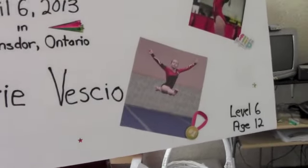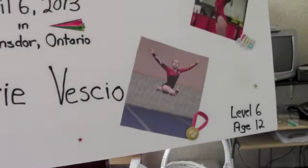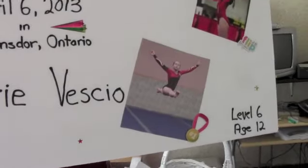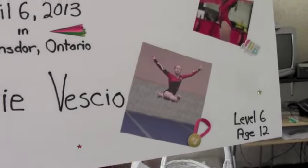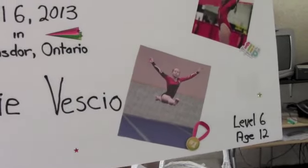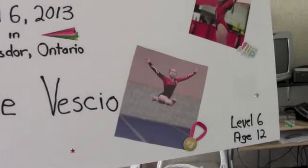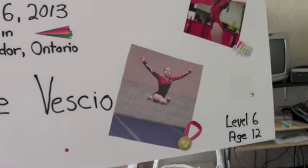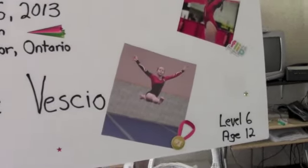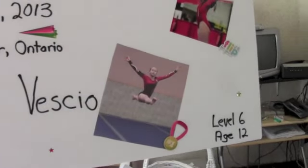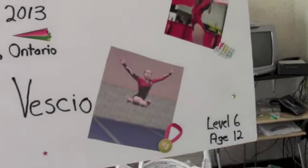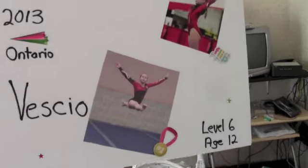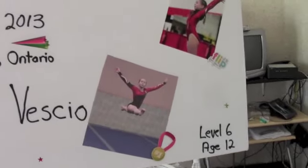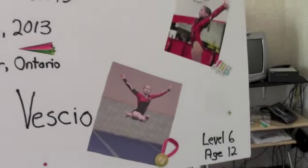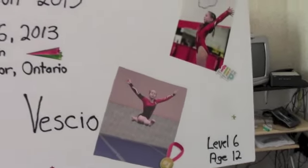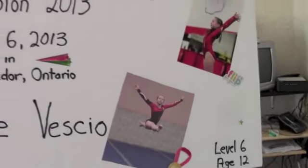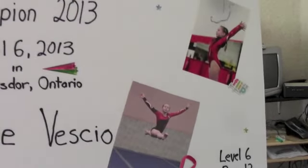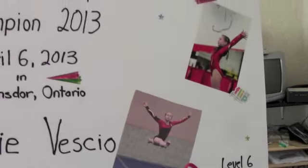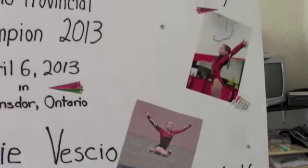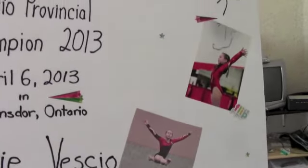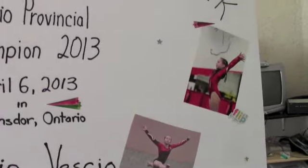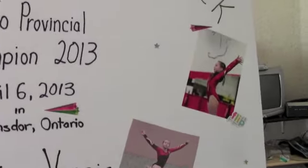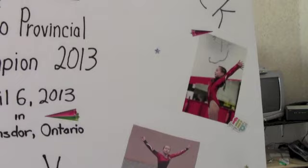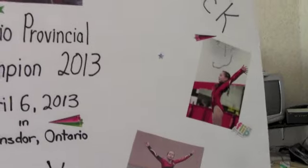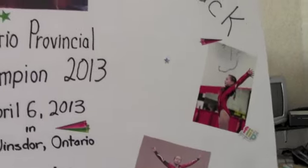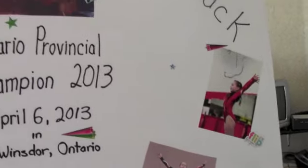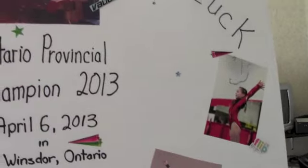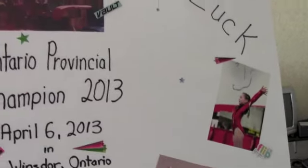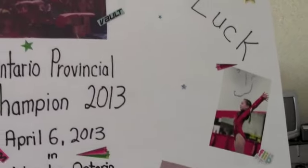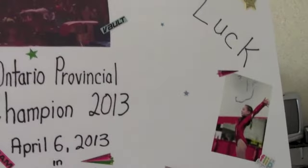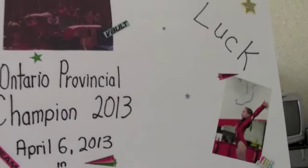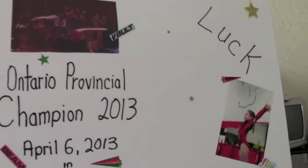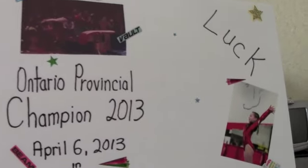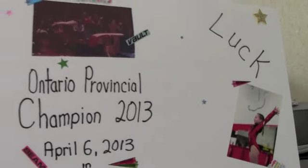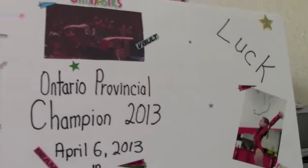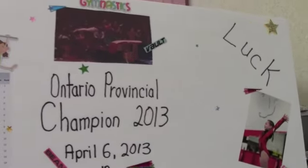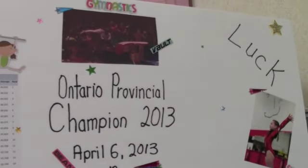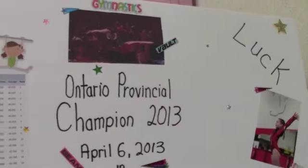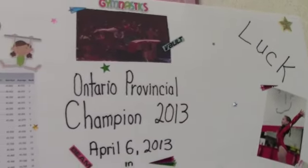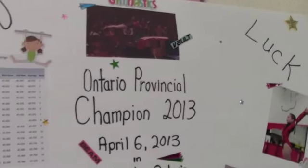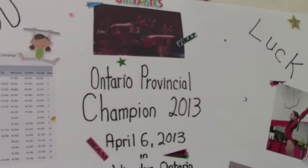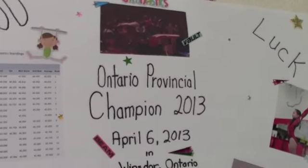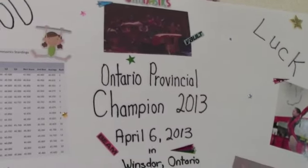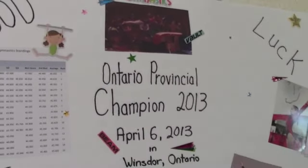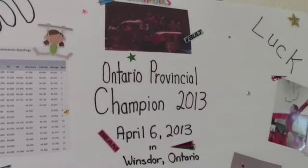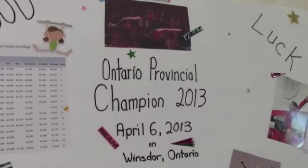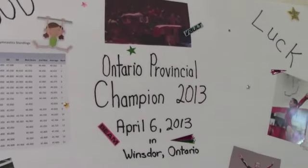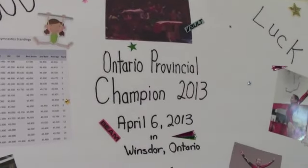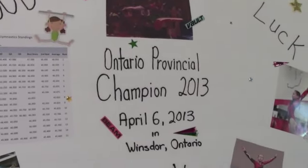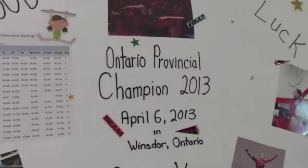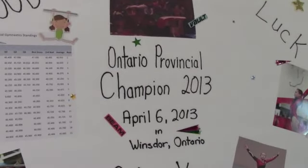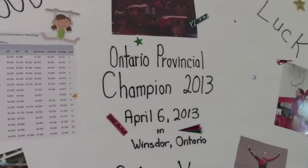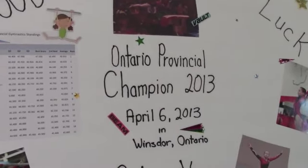to you in part by the bakers of New Country Harvest Flax and Quinoa and Spreaded Grain Breads, made with 100% whole grain, so you can enjoy the whole